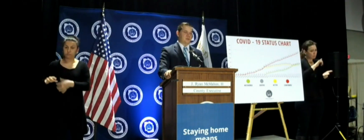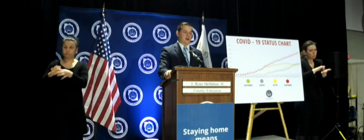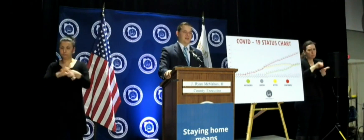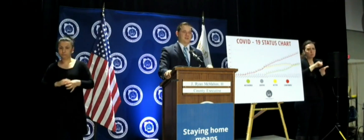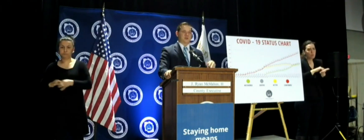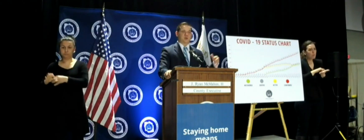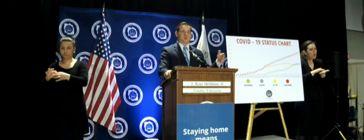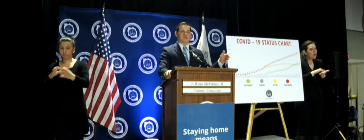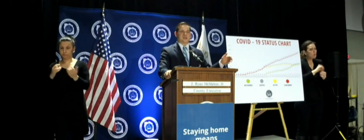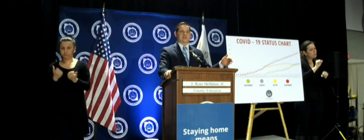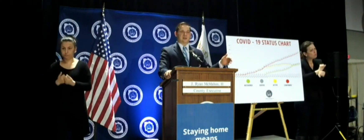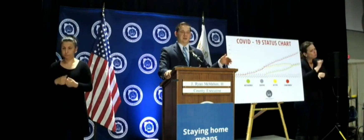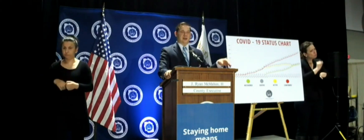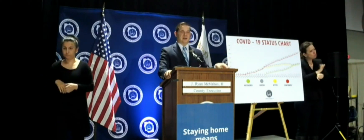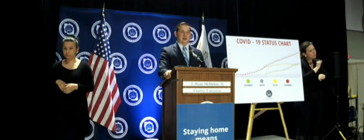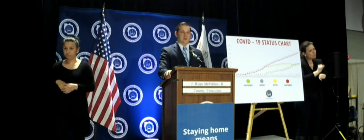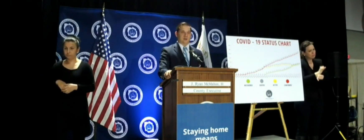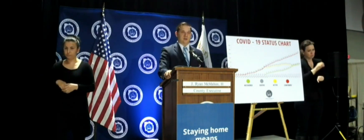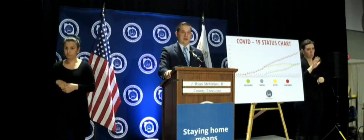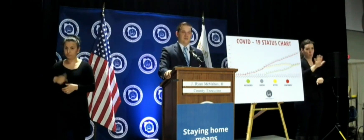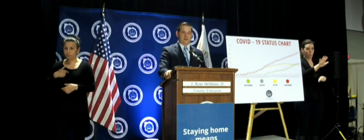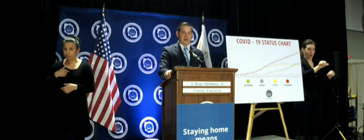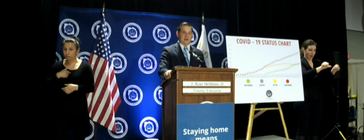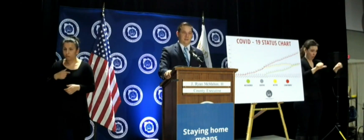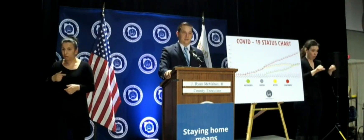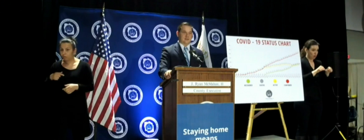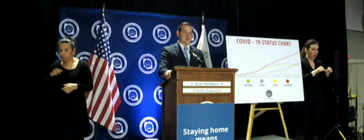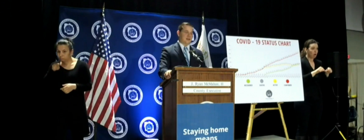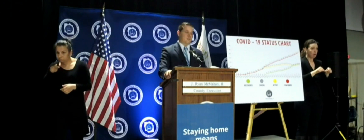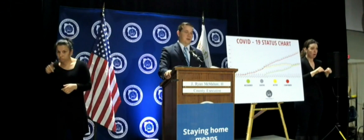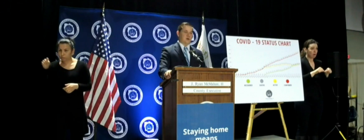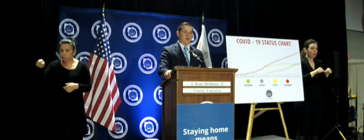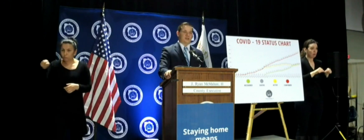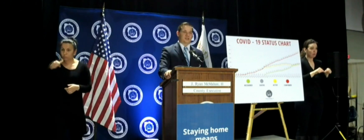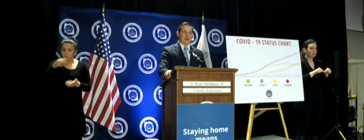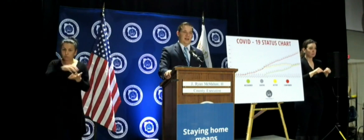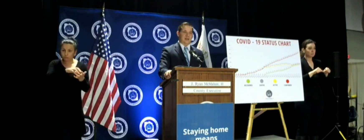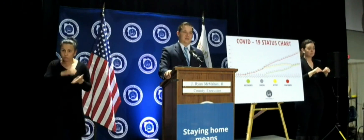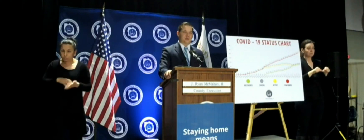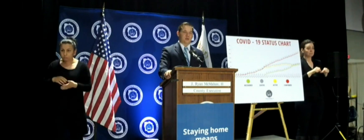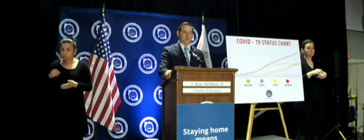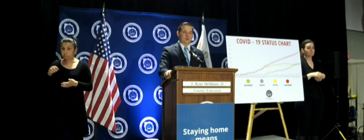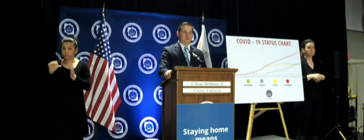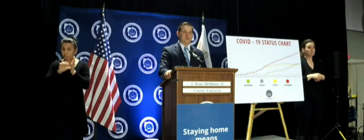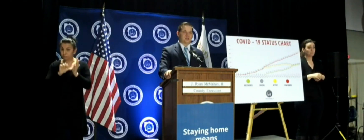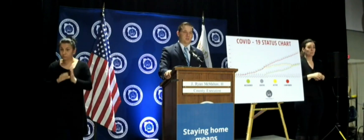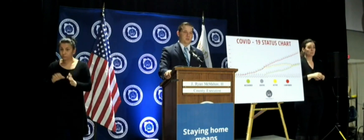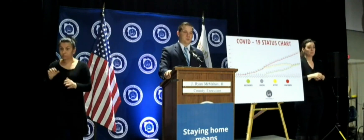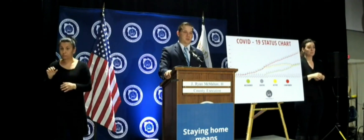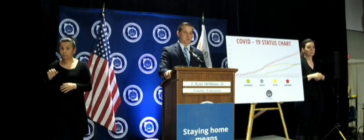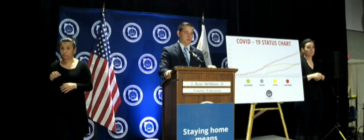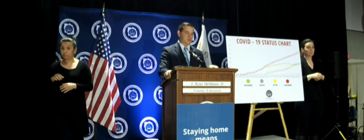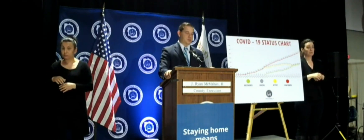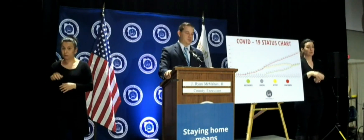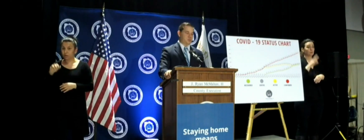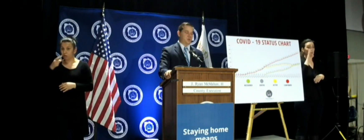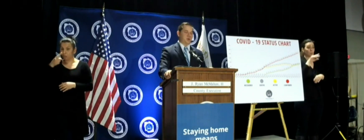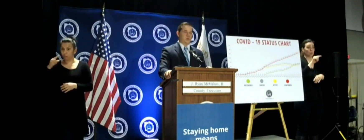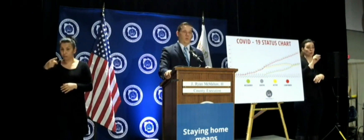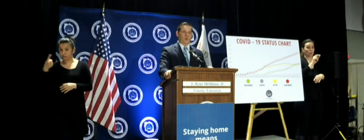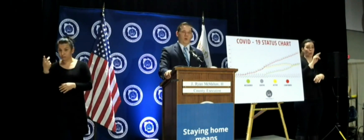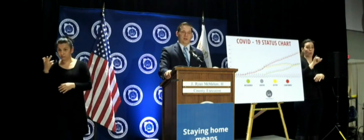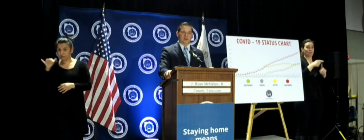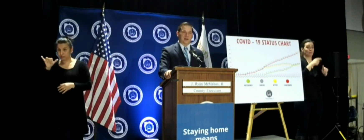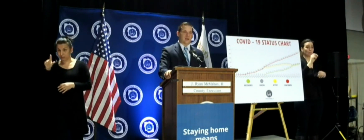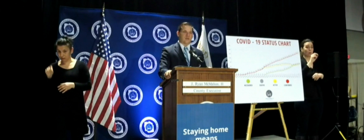I've been talking to Tony Pacenti in Oneida County every day. And Mayor Walsh and I have a unique relationship and a special relationship